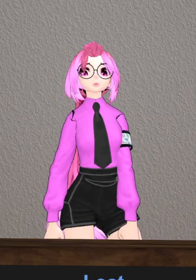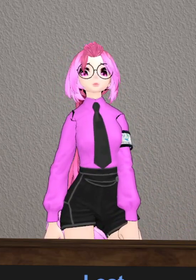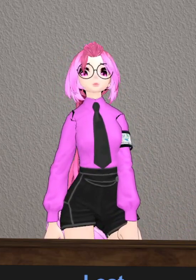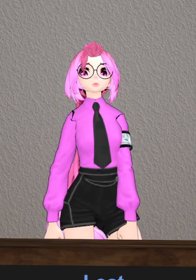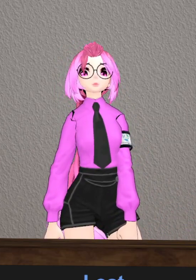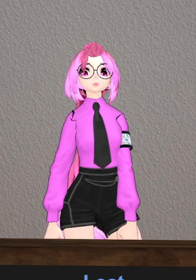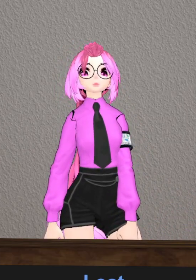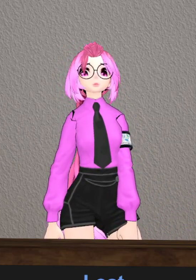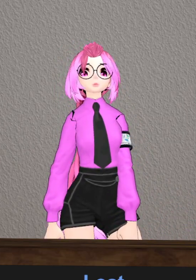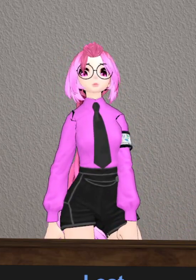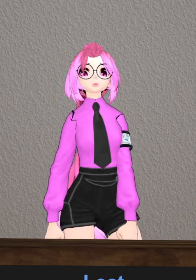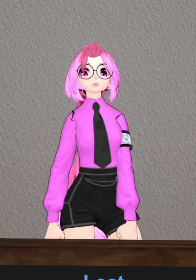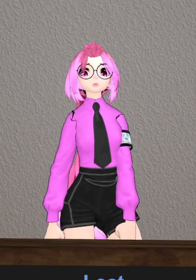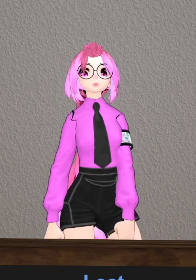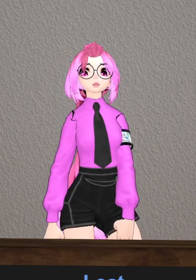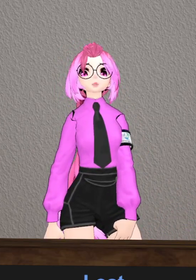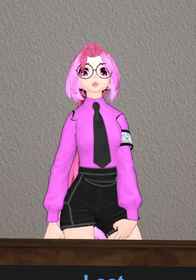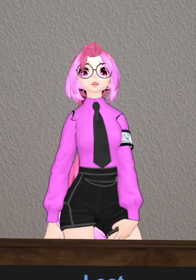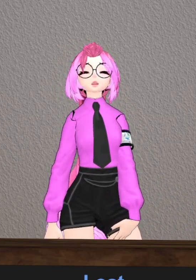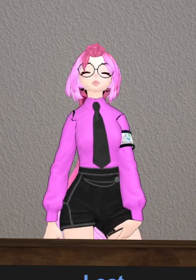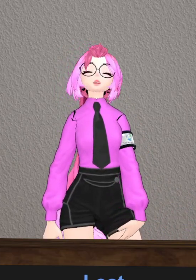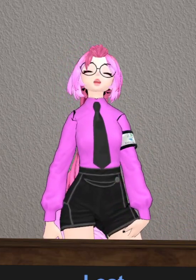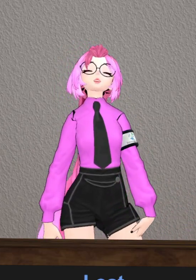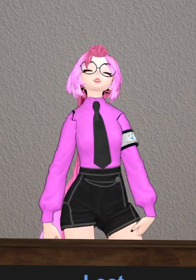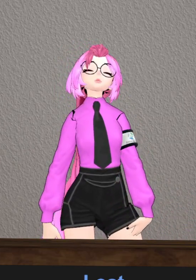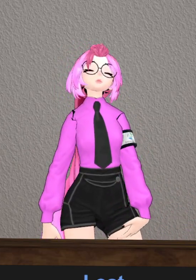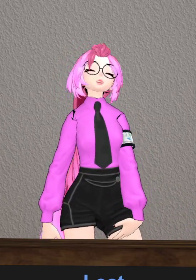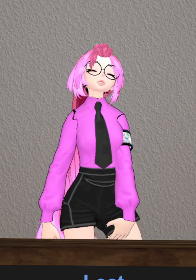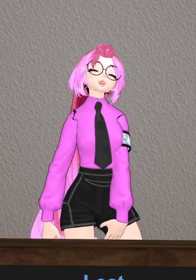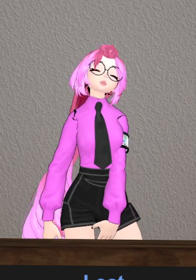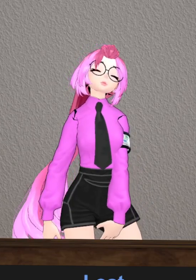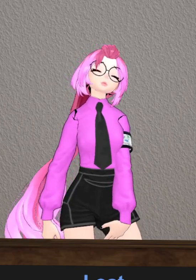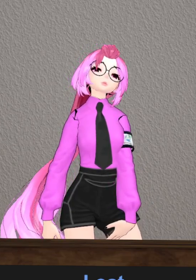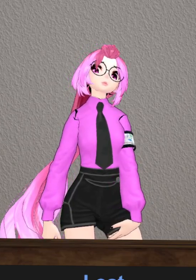Sorry, guys. I'm really sorry. Kick him in, tell him in Discord.